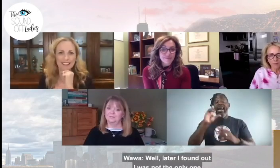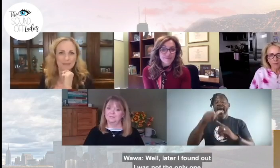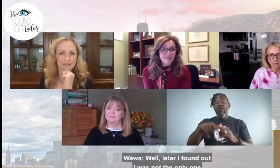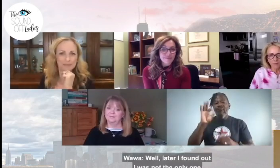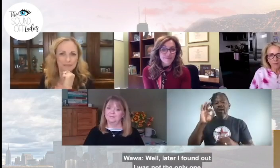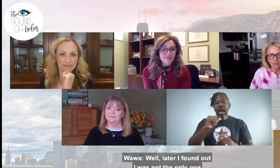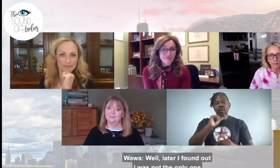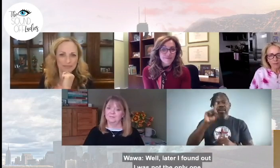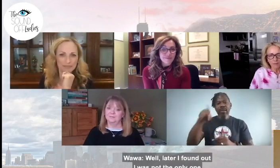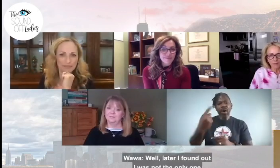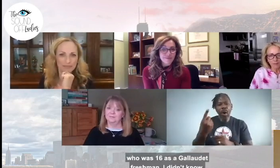right?